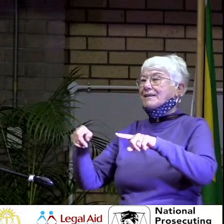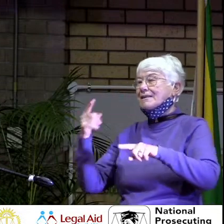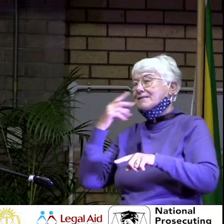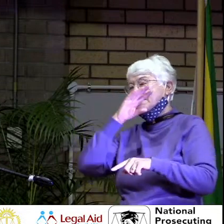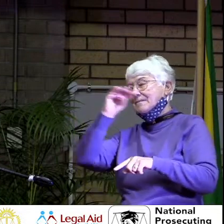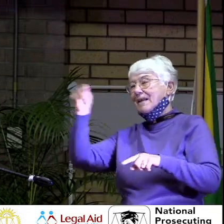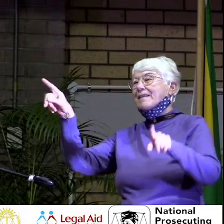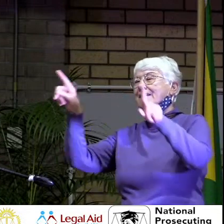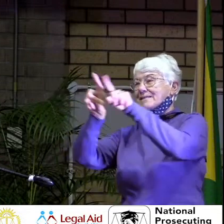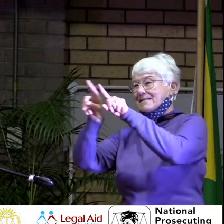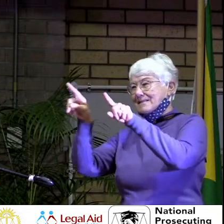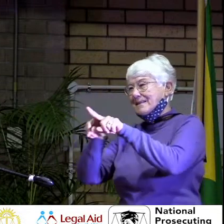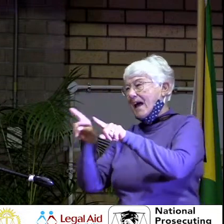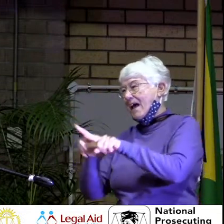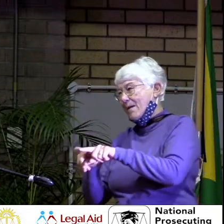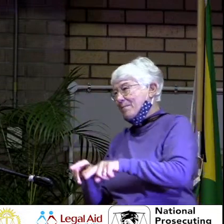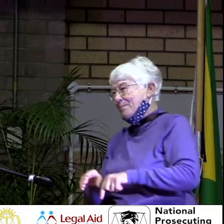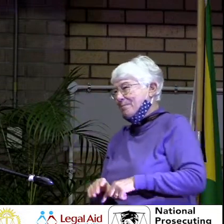ukuthetha isiXhosa